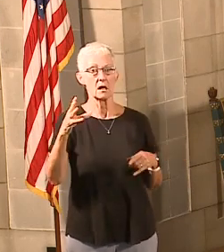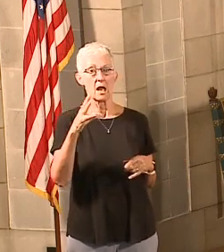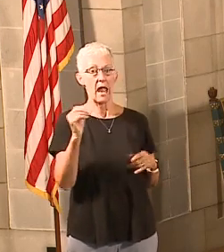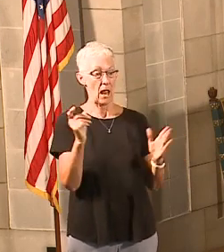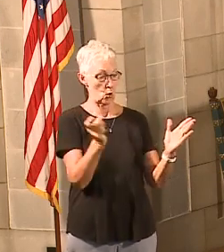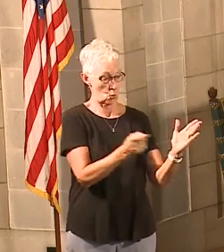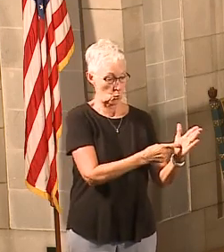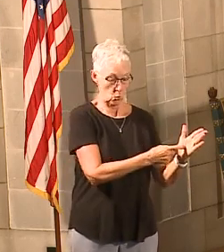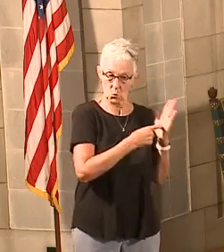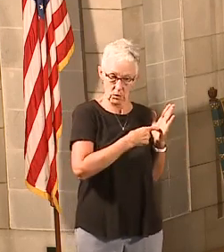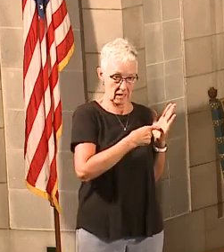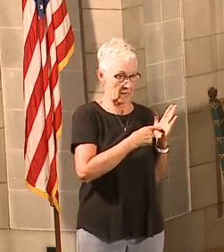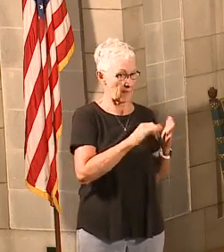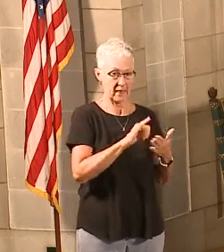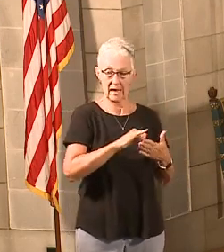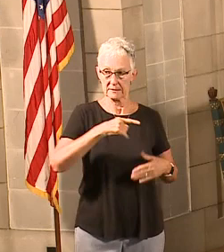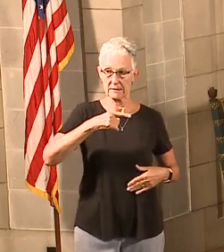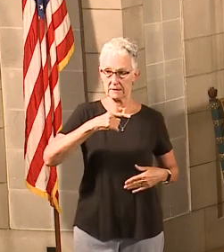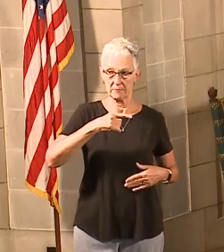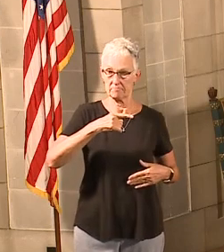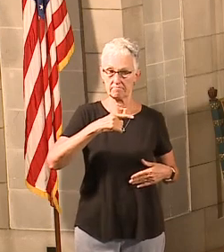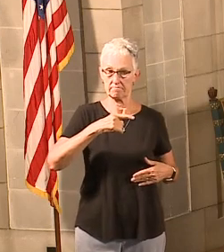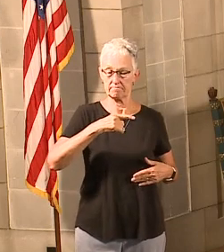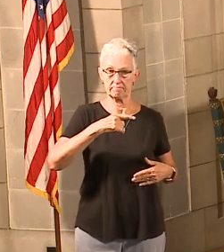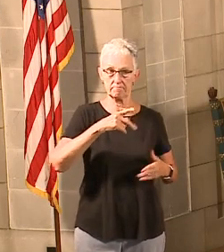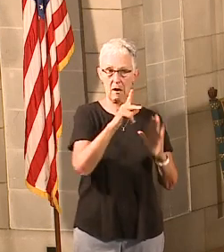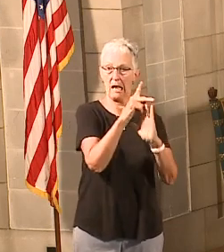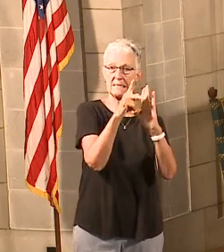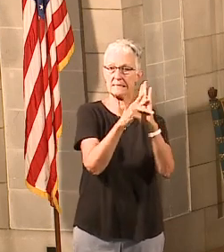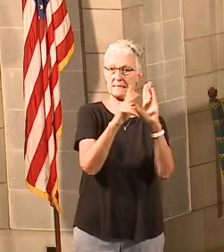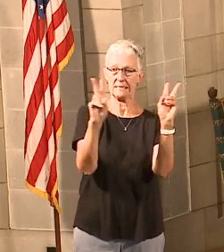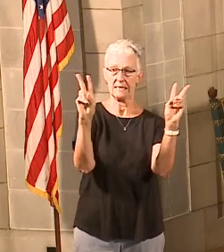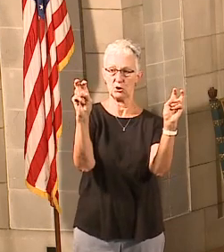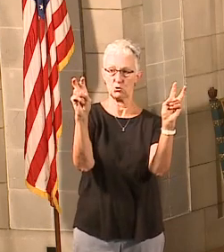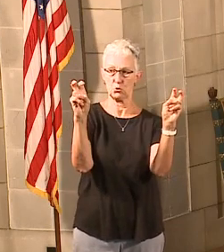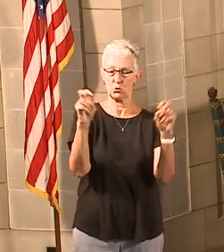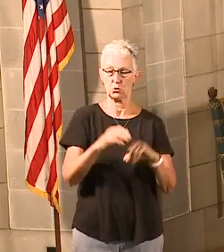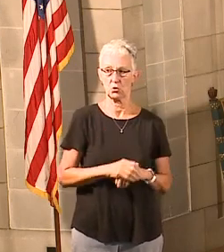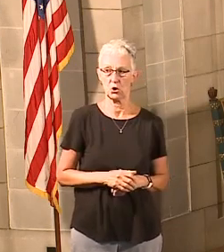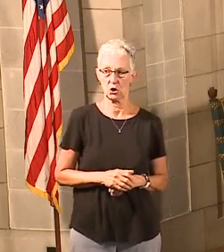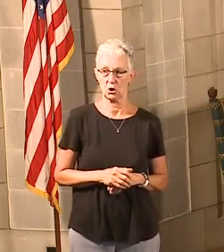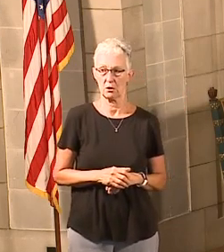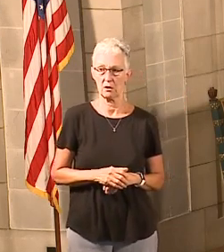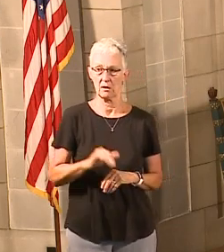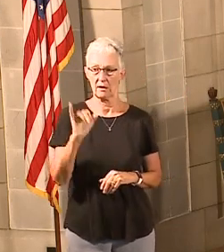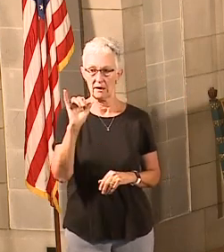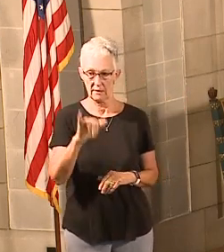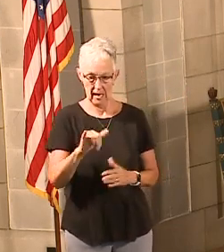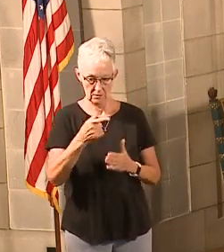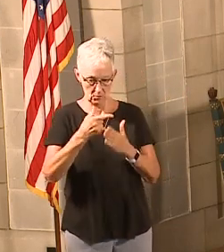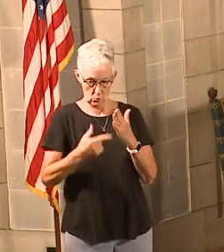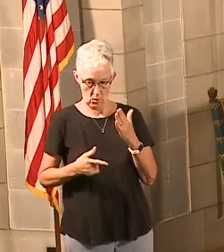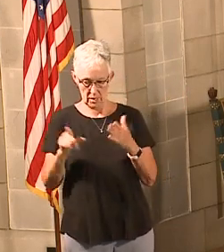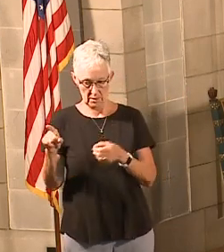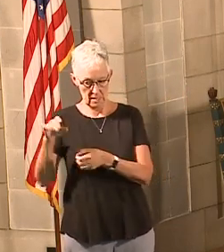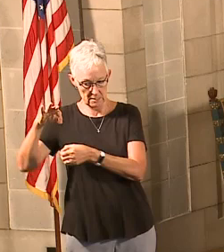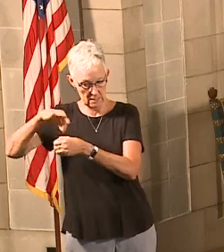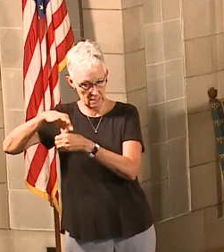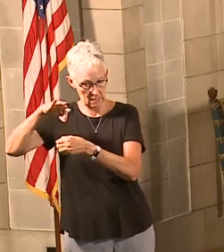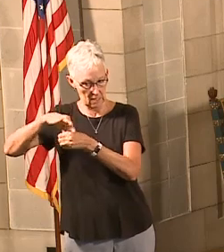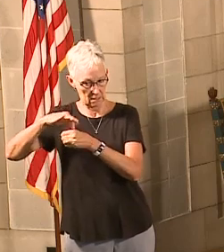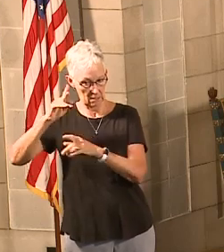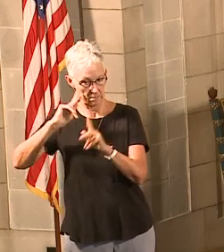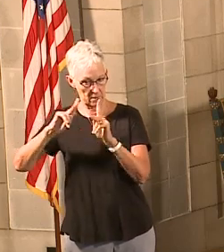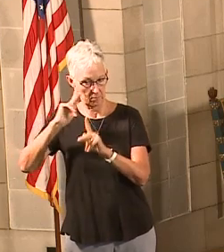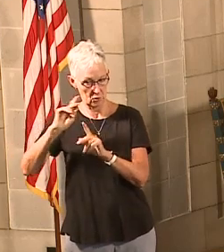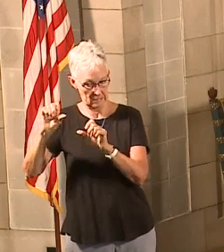mandates, that's a public policy issue. That's really in the realm of what the elected officials are held accountable for. So